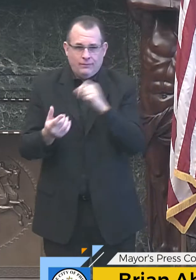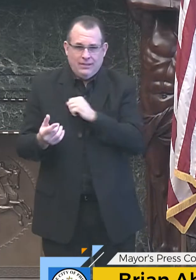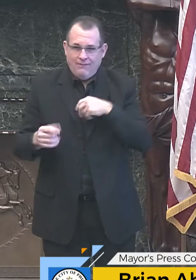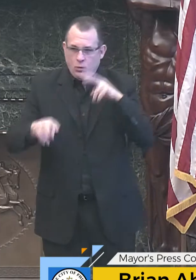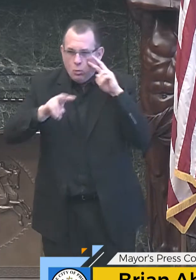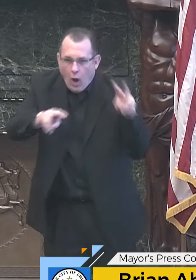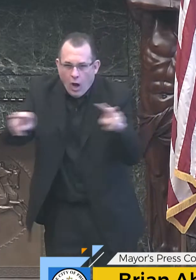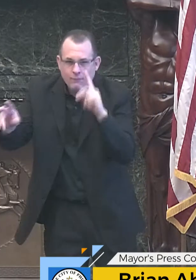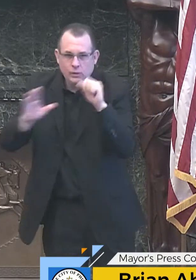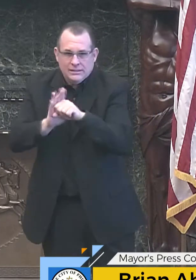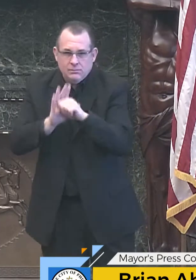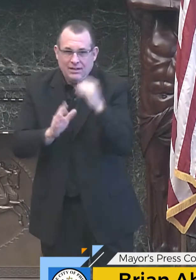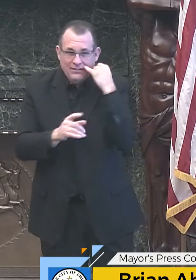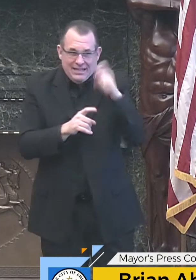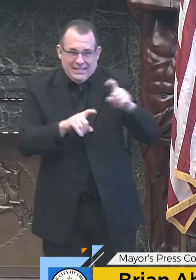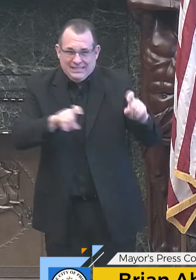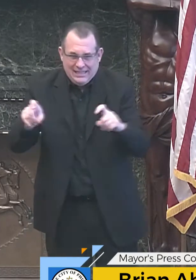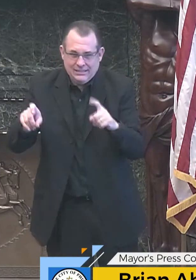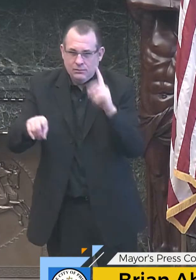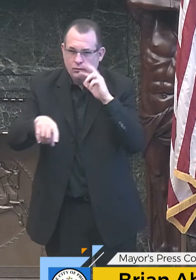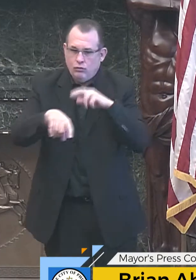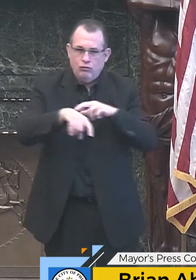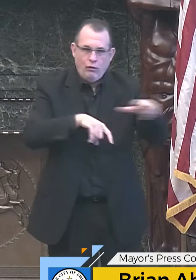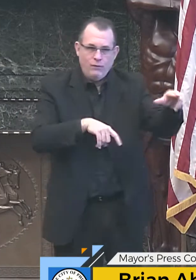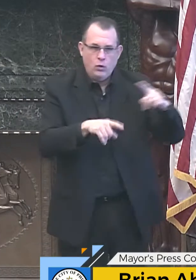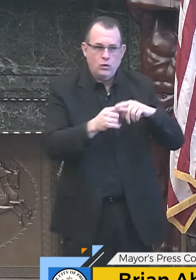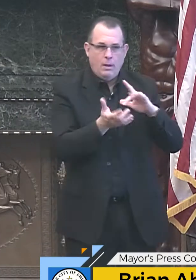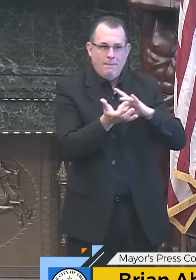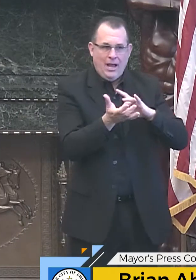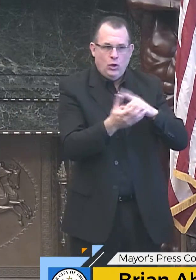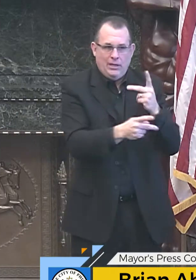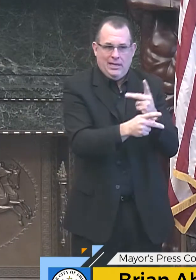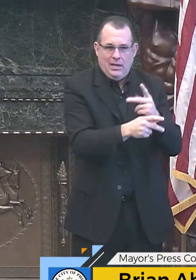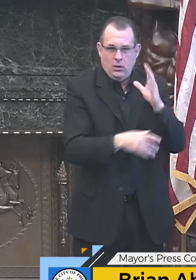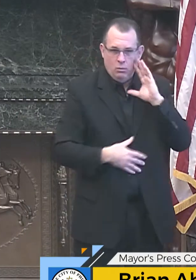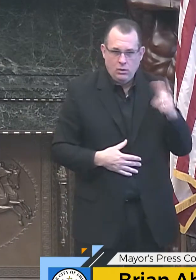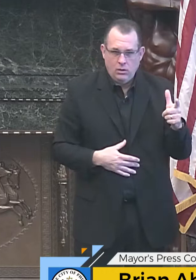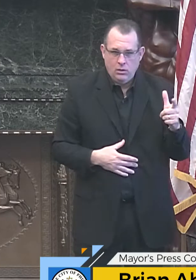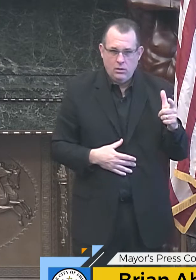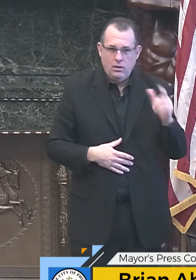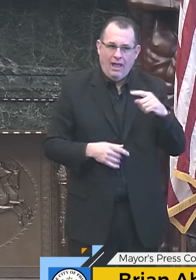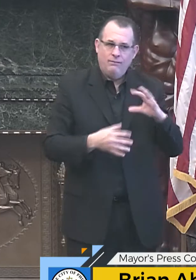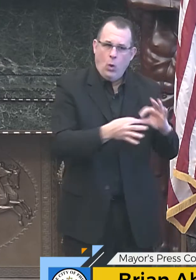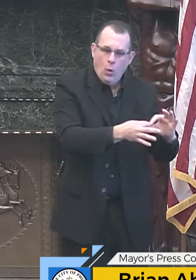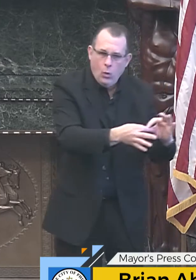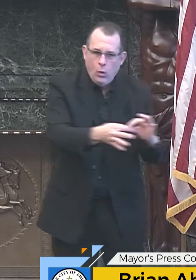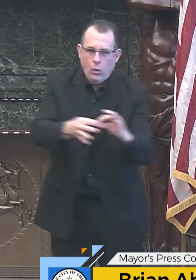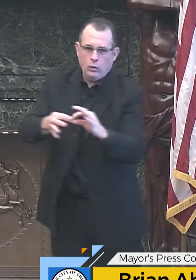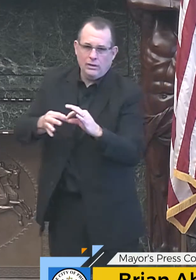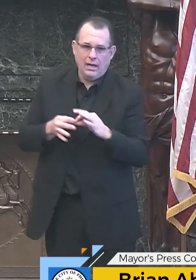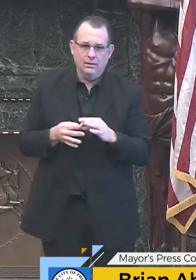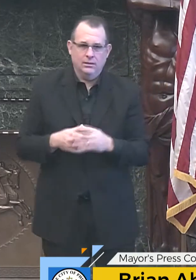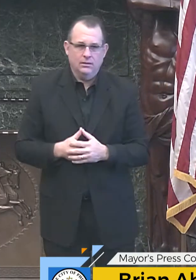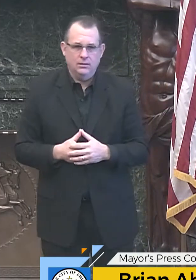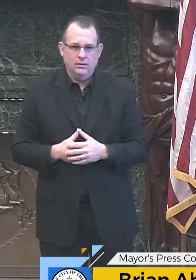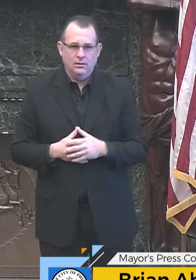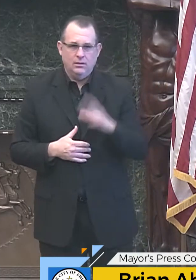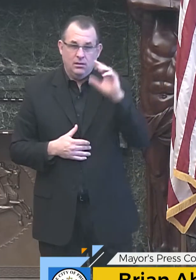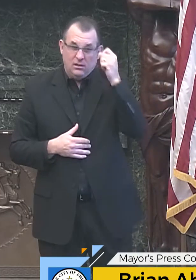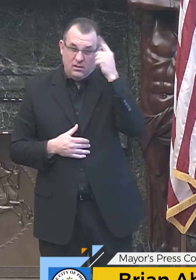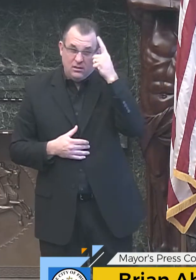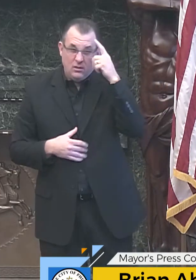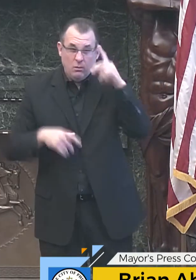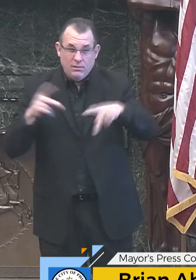as needed. All of this is part of a coordinated, proactive plan. We aren't taking anyone's health or safety lightly during this